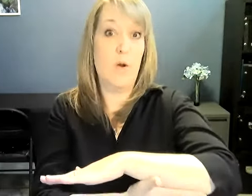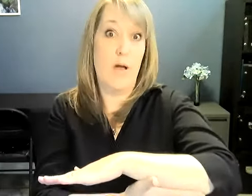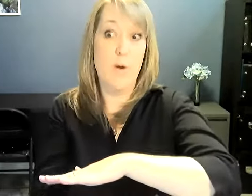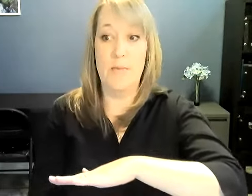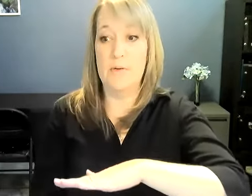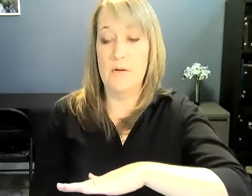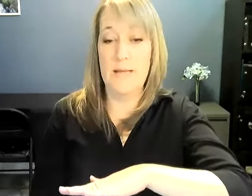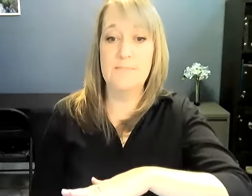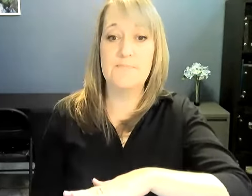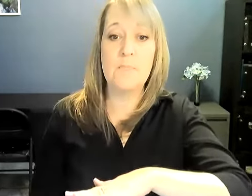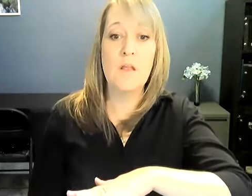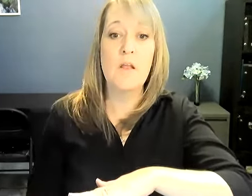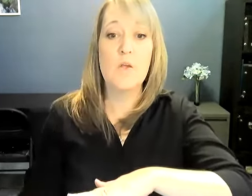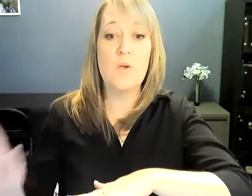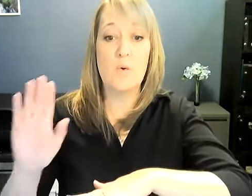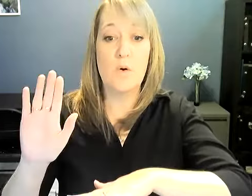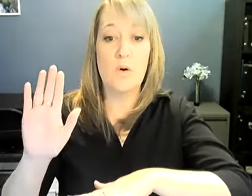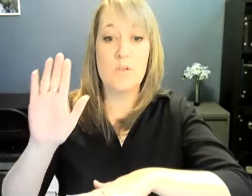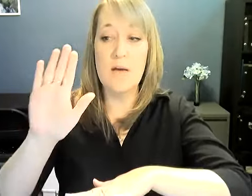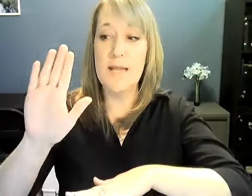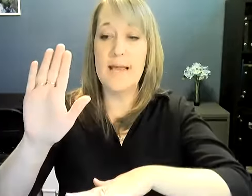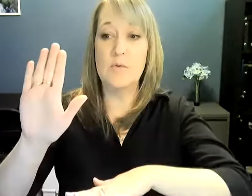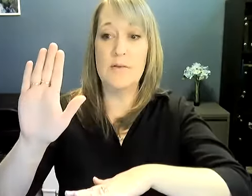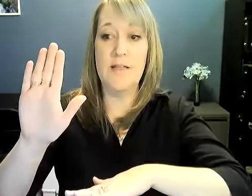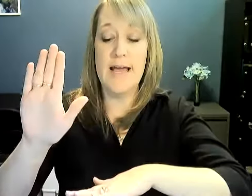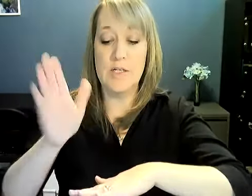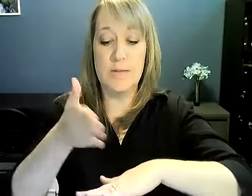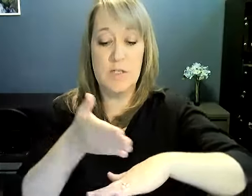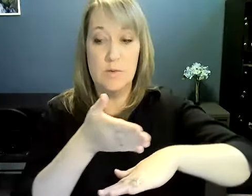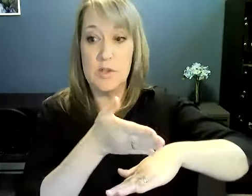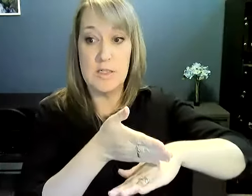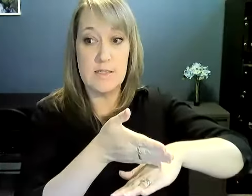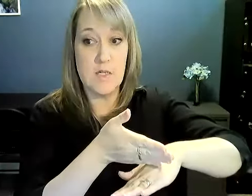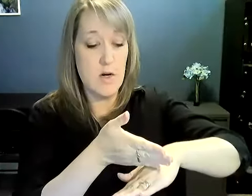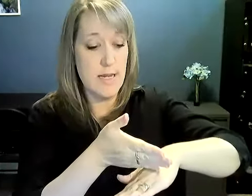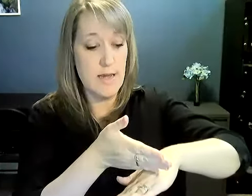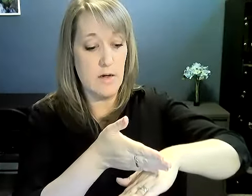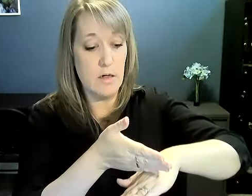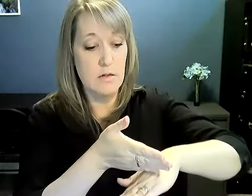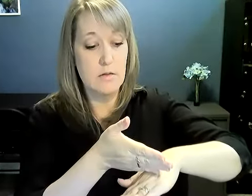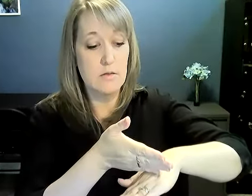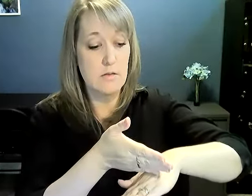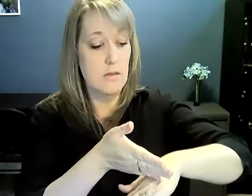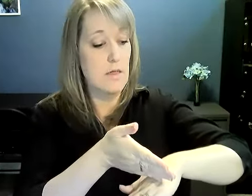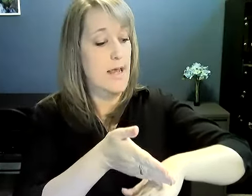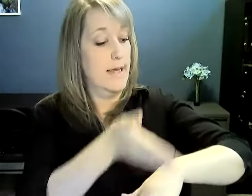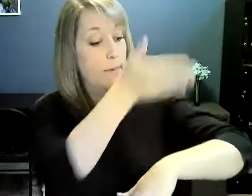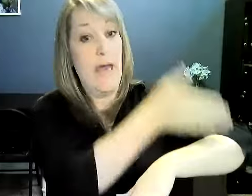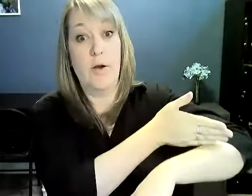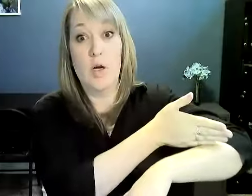elbow up a little bit. Your dominant hand will be a flat hand shape too, and you're going to start here and get better. You're